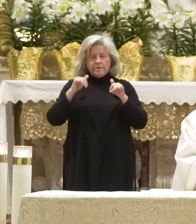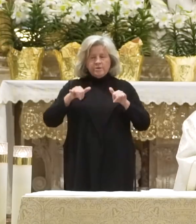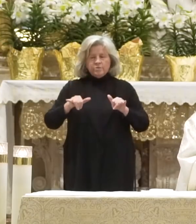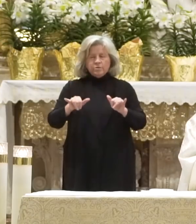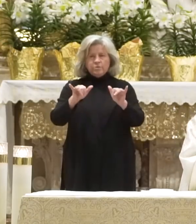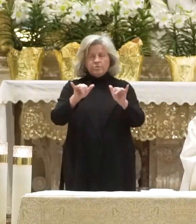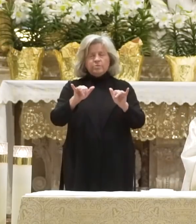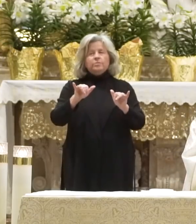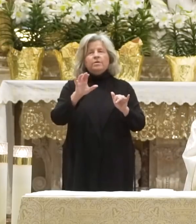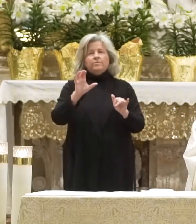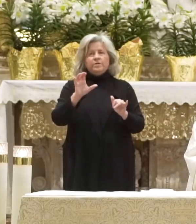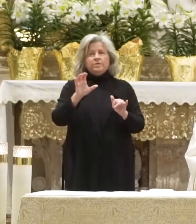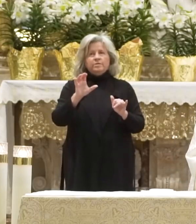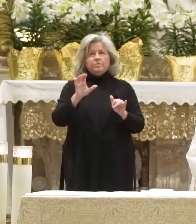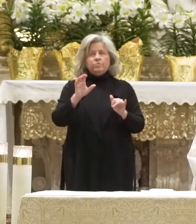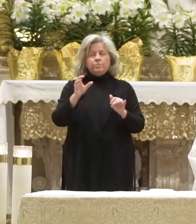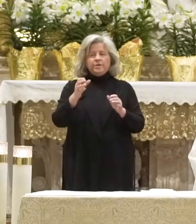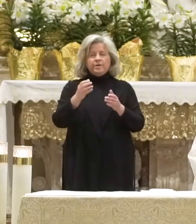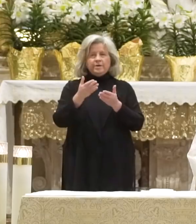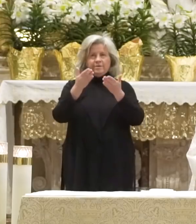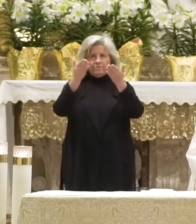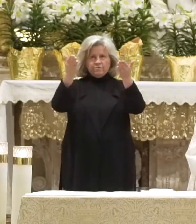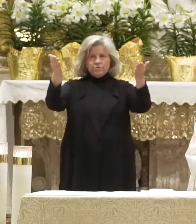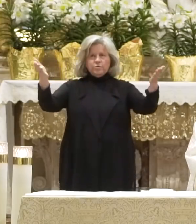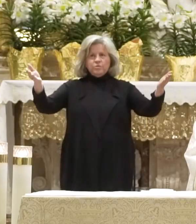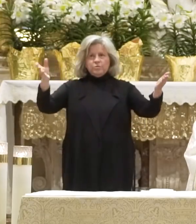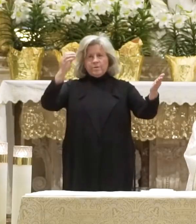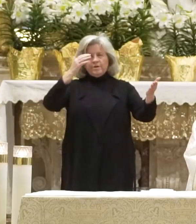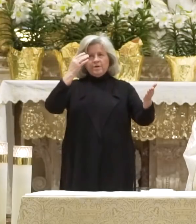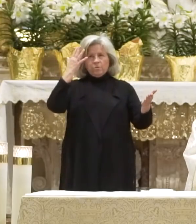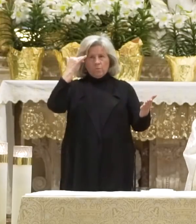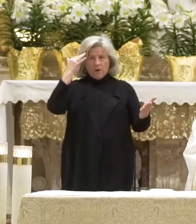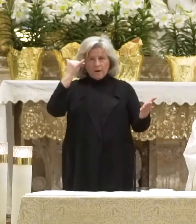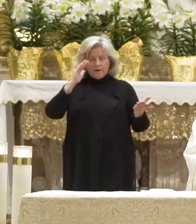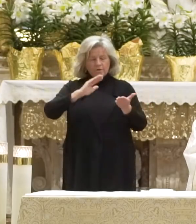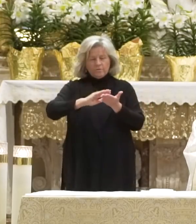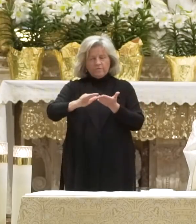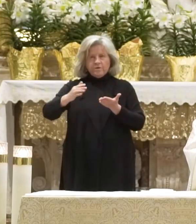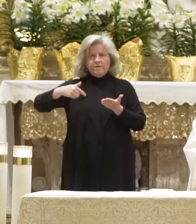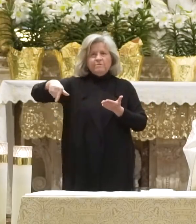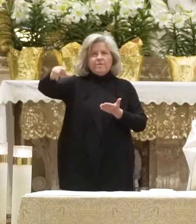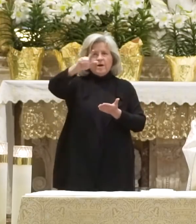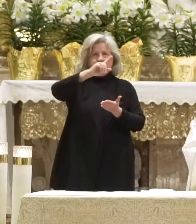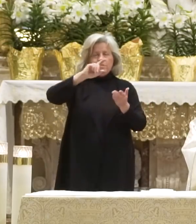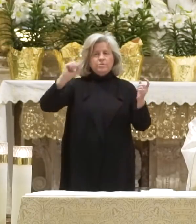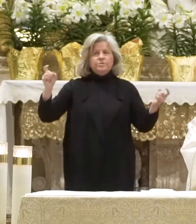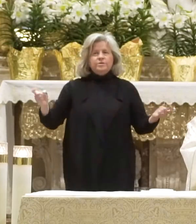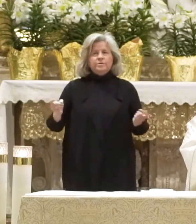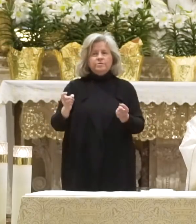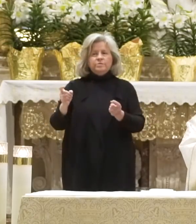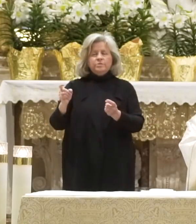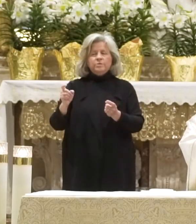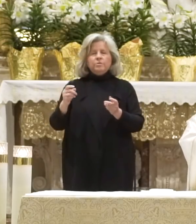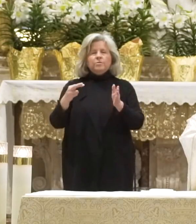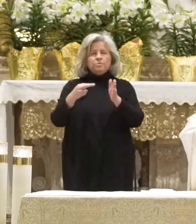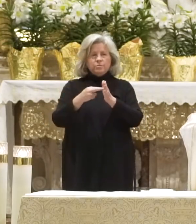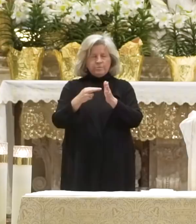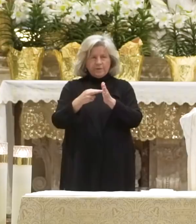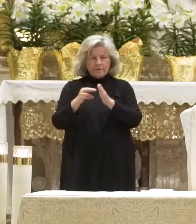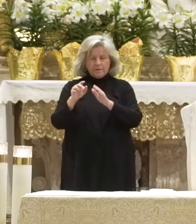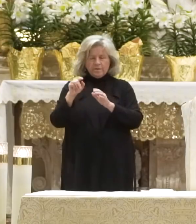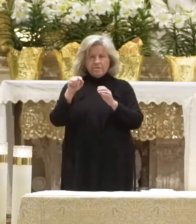will be poured out for you and for many for the forgiveness of sins. Do this in memory of